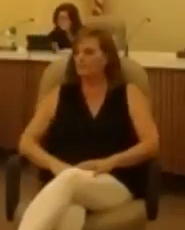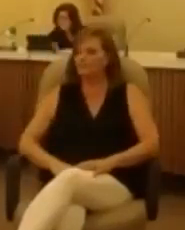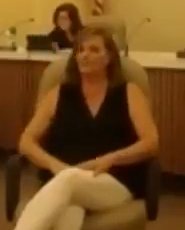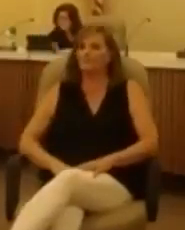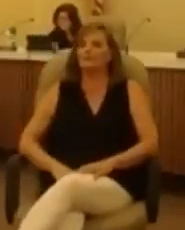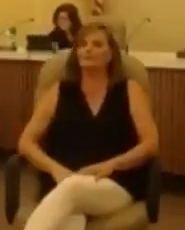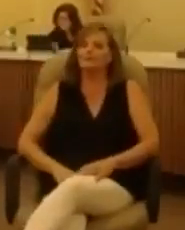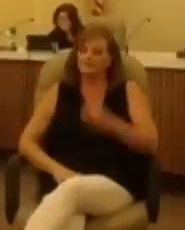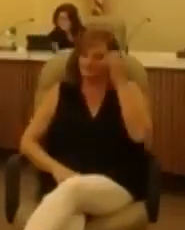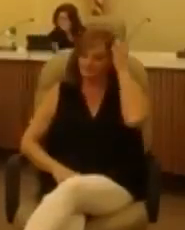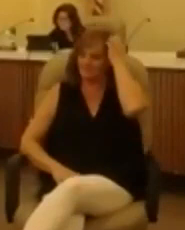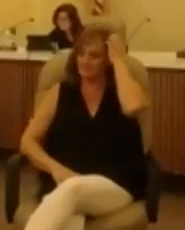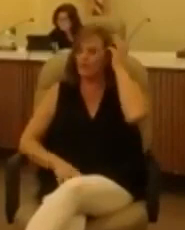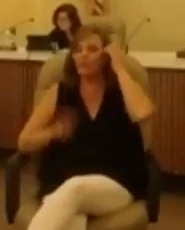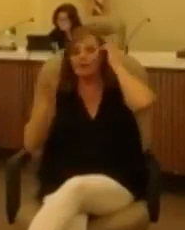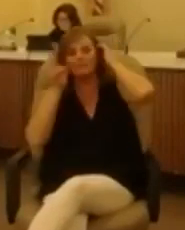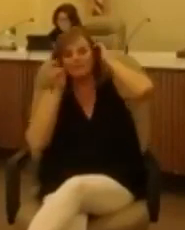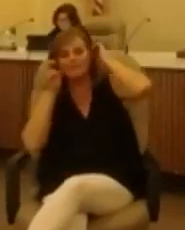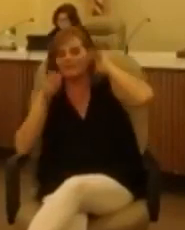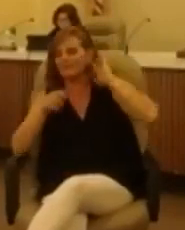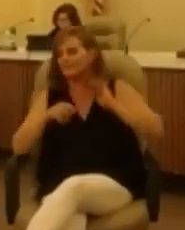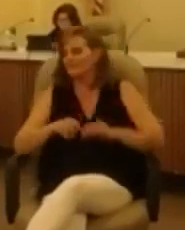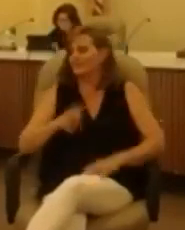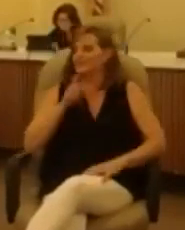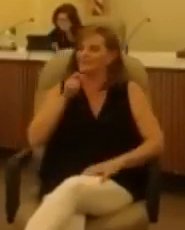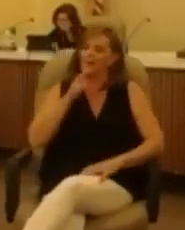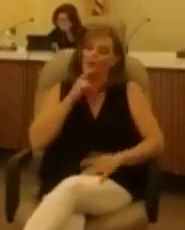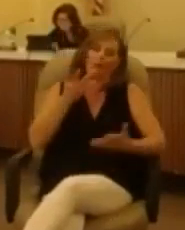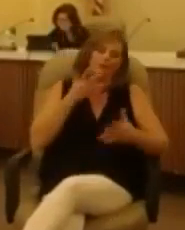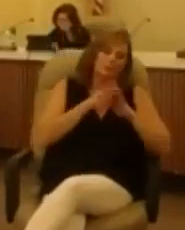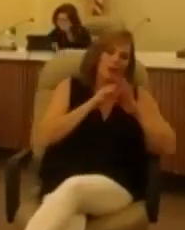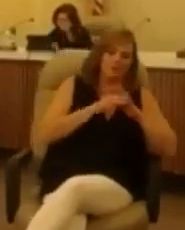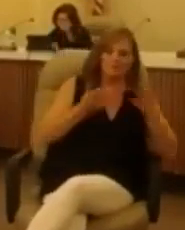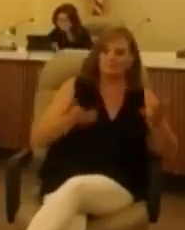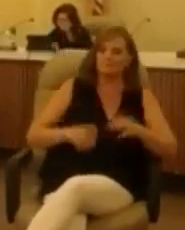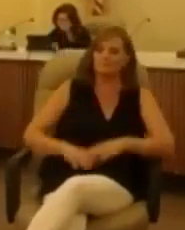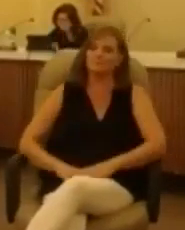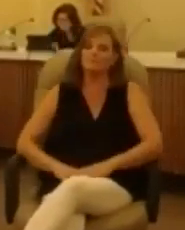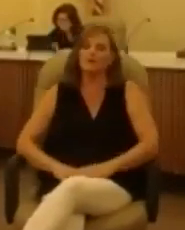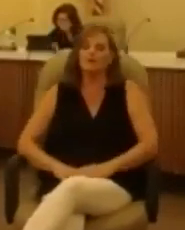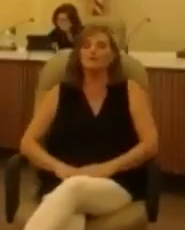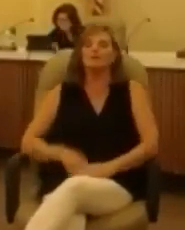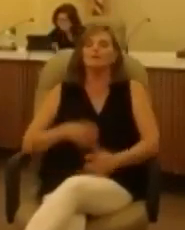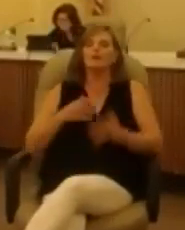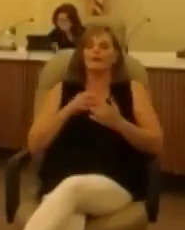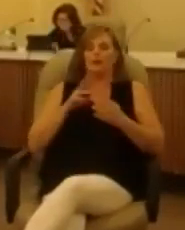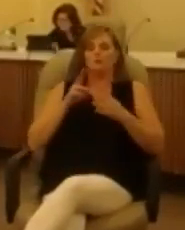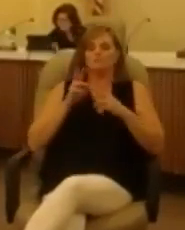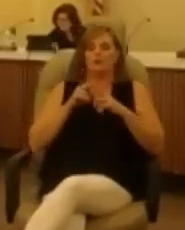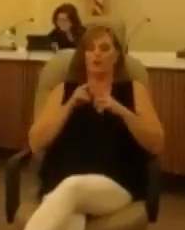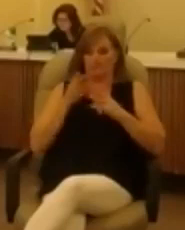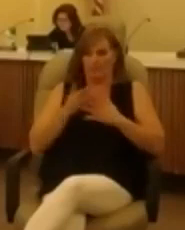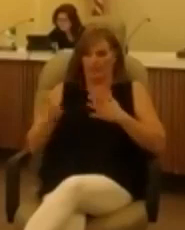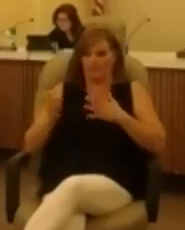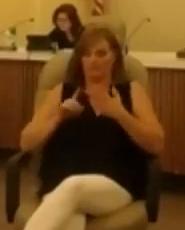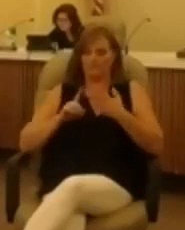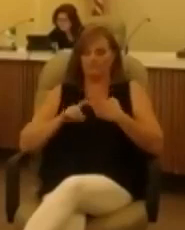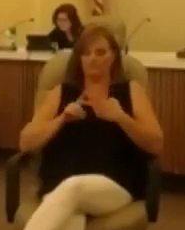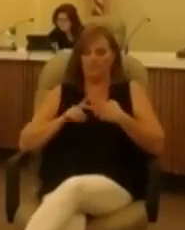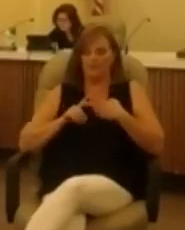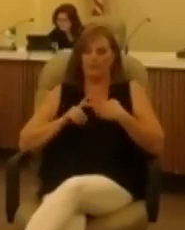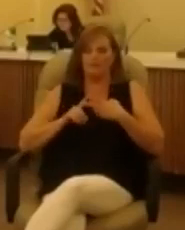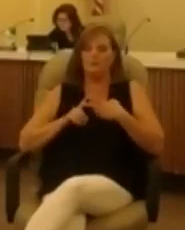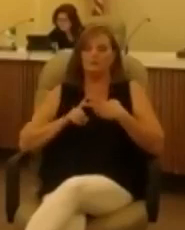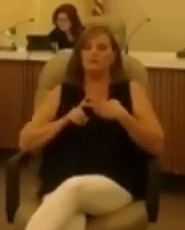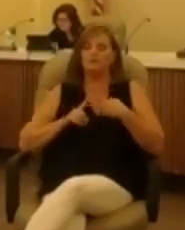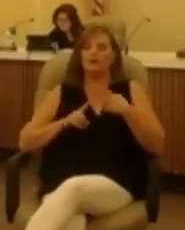raised? they're listening. Oh, okay. They don't wish to make comments. All right. So a couple things under the committee